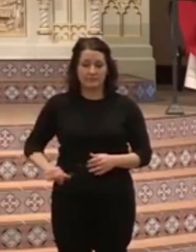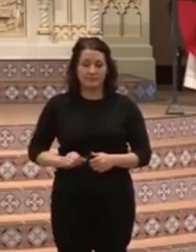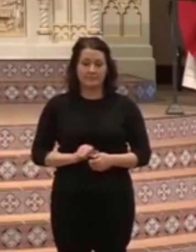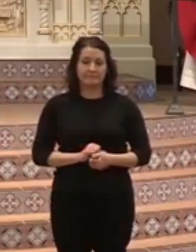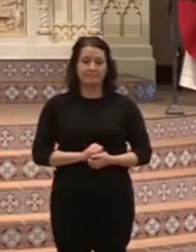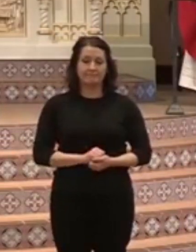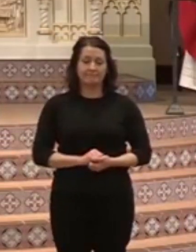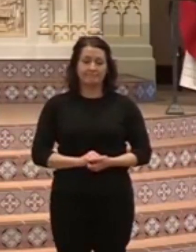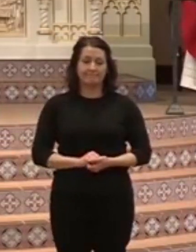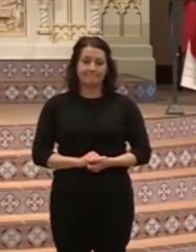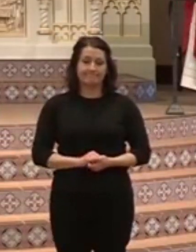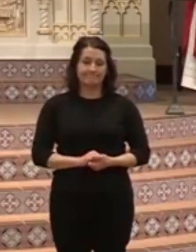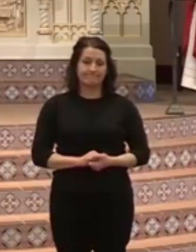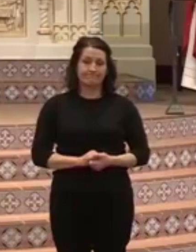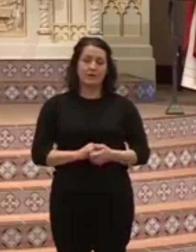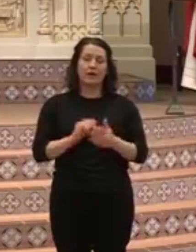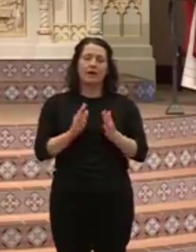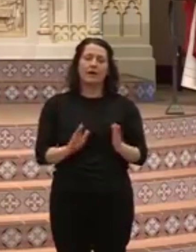Lord.